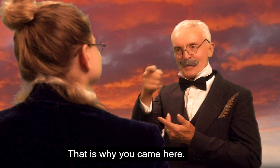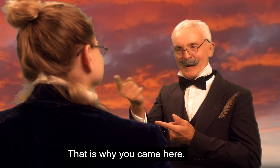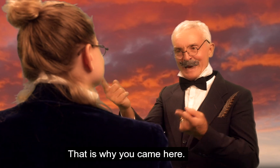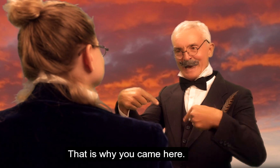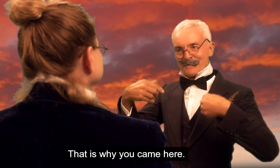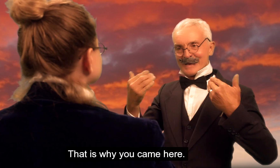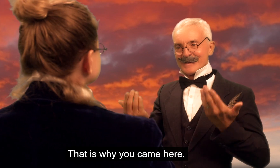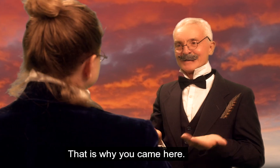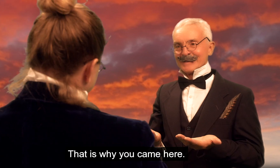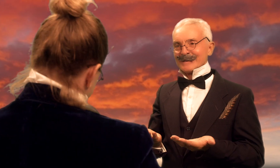is why you came here.